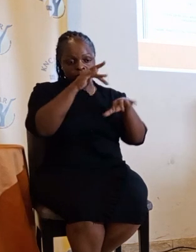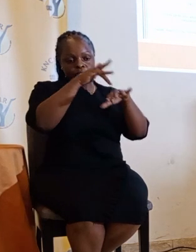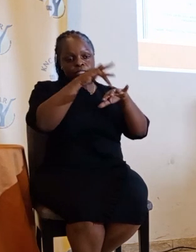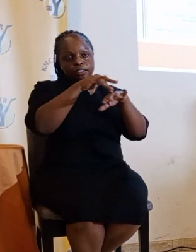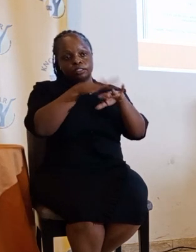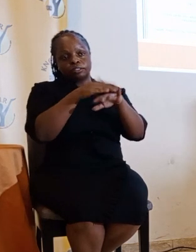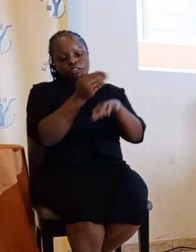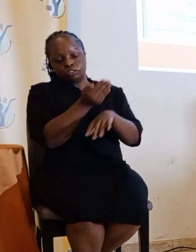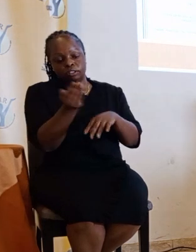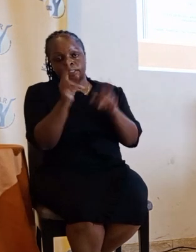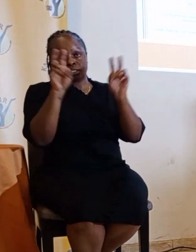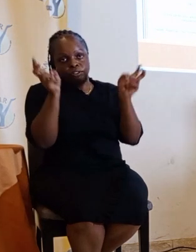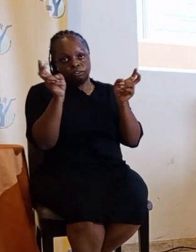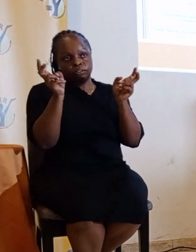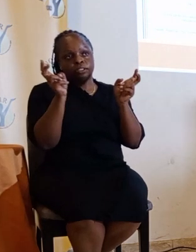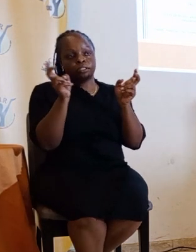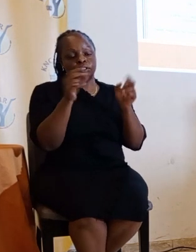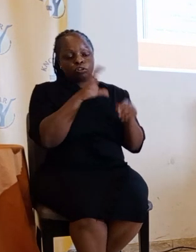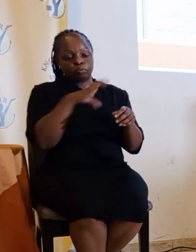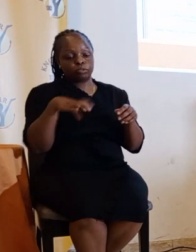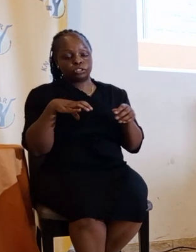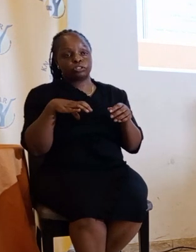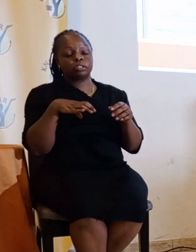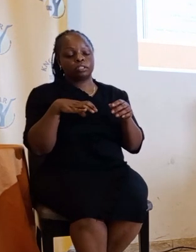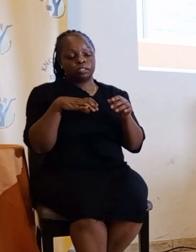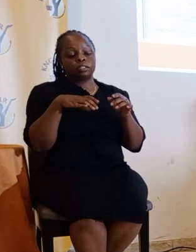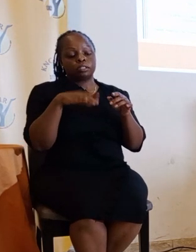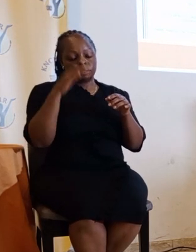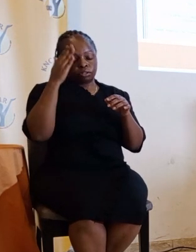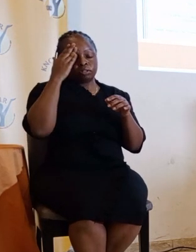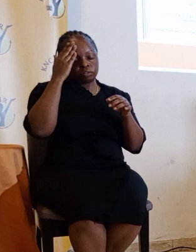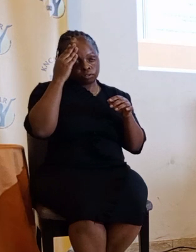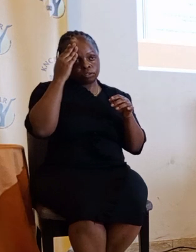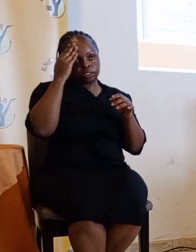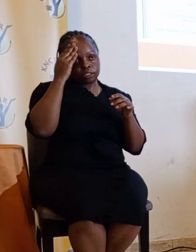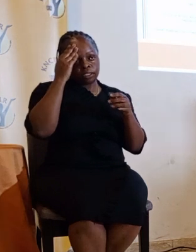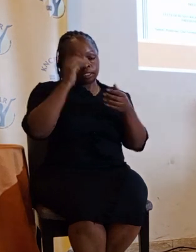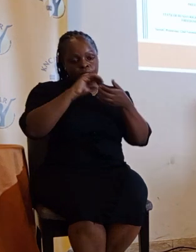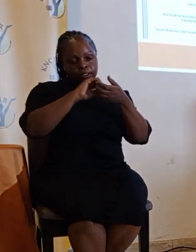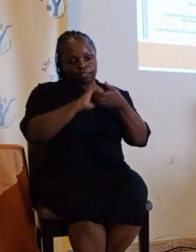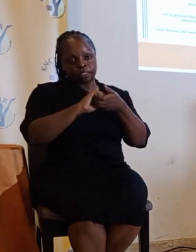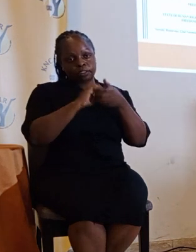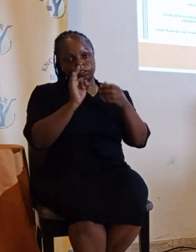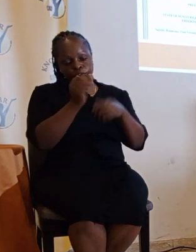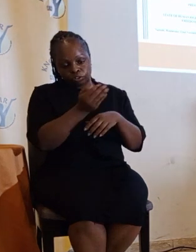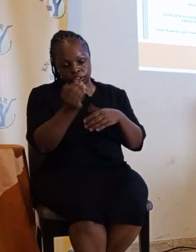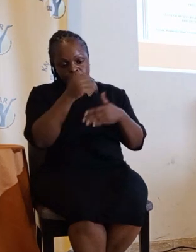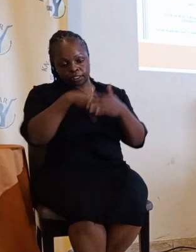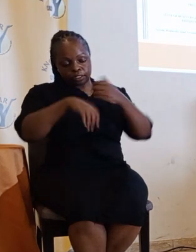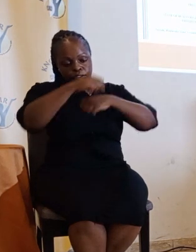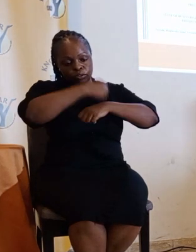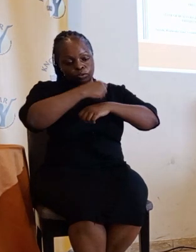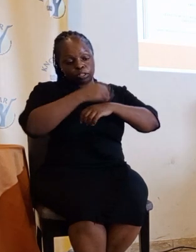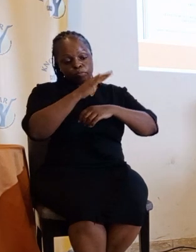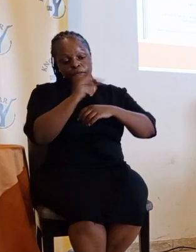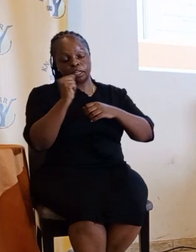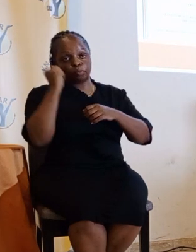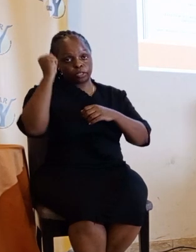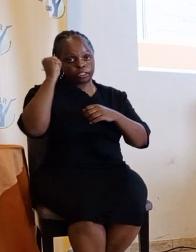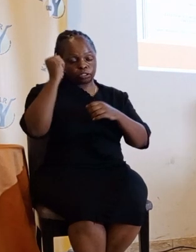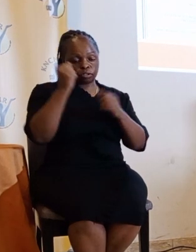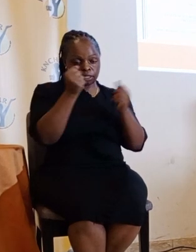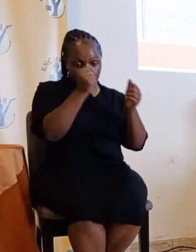on children's issues. The Commission, however, recalls the attacks on children in schools by political